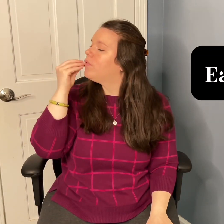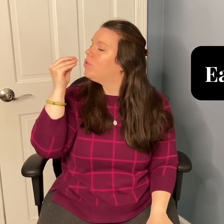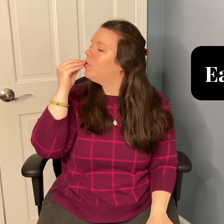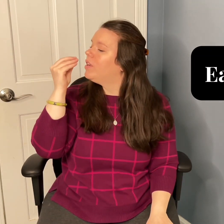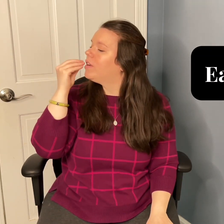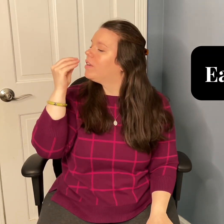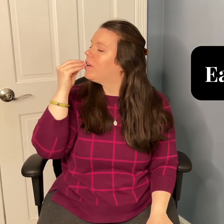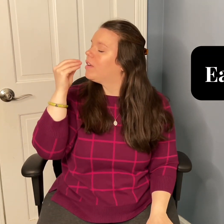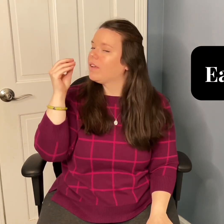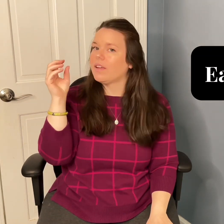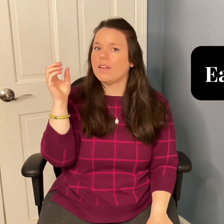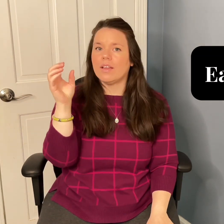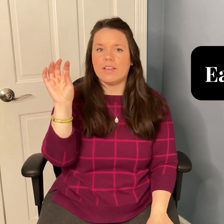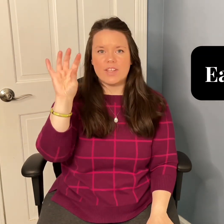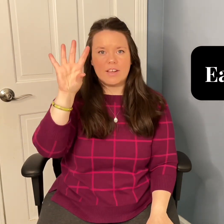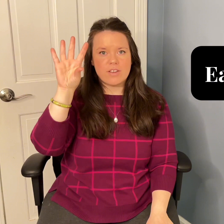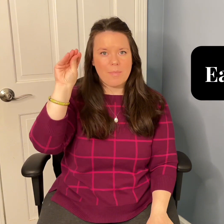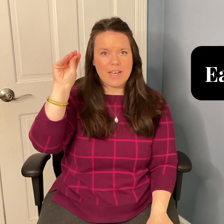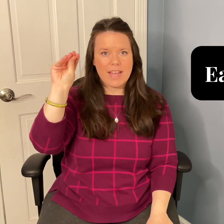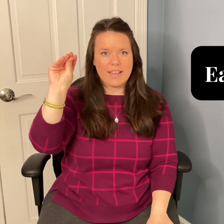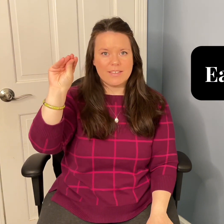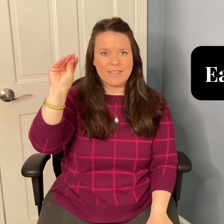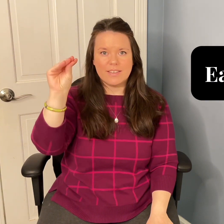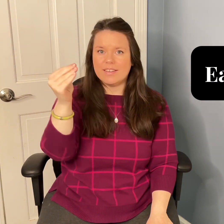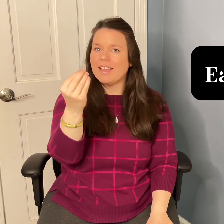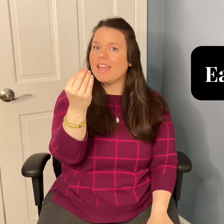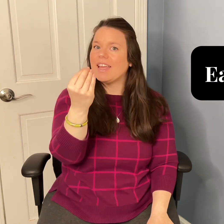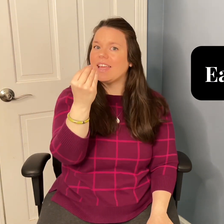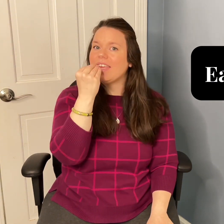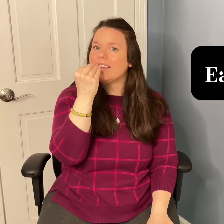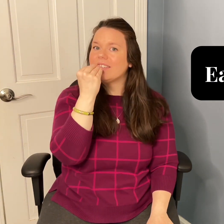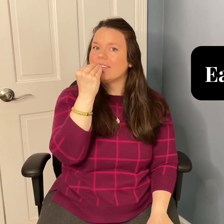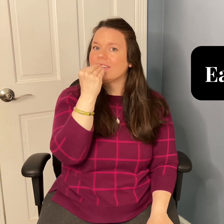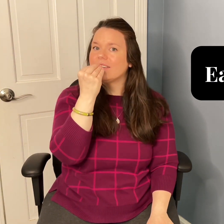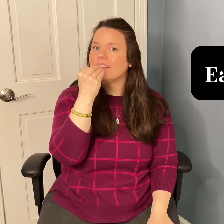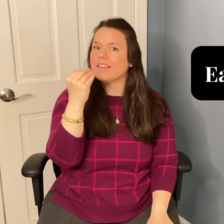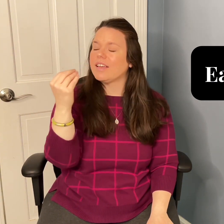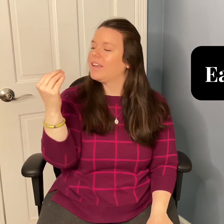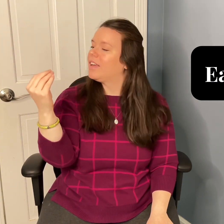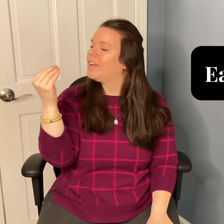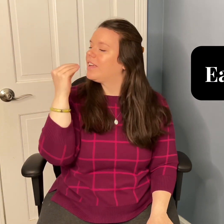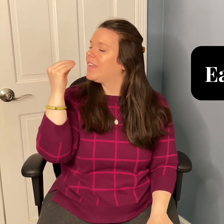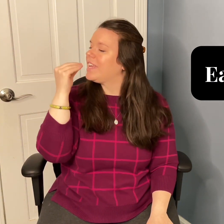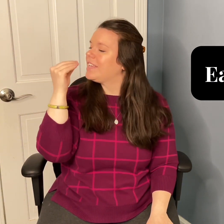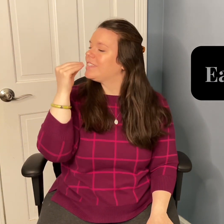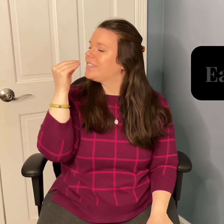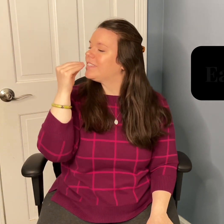food. Take your dominant hand. Eat, eat.